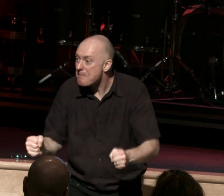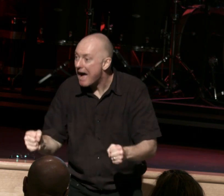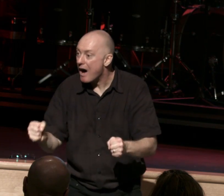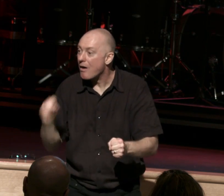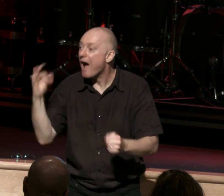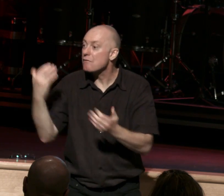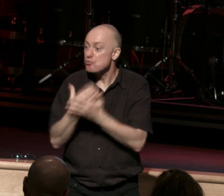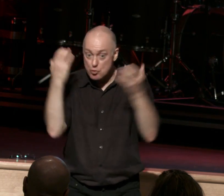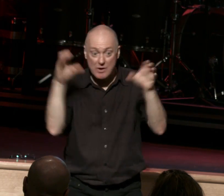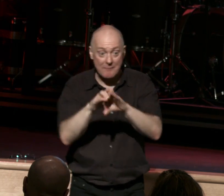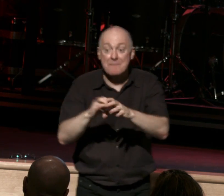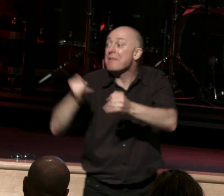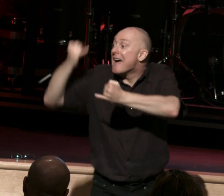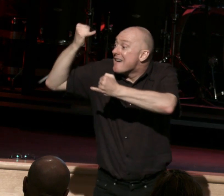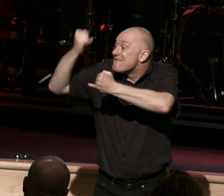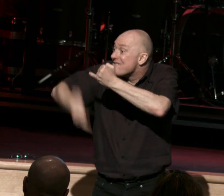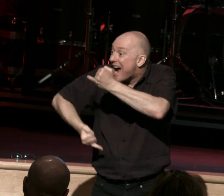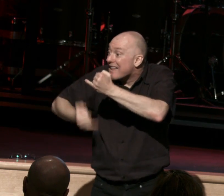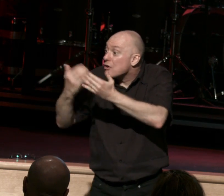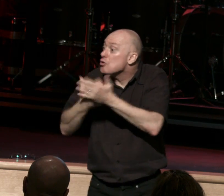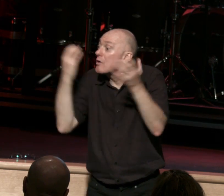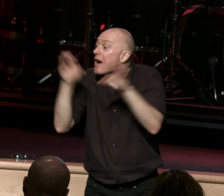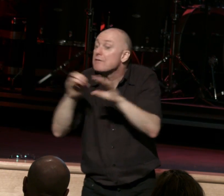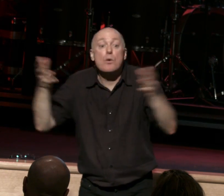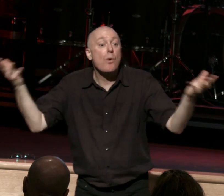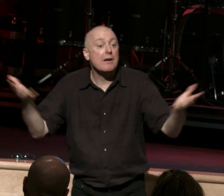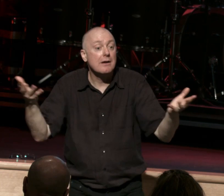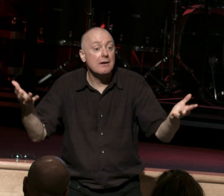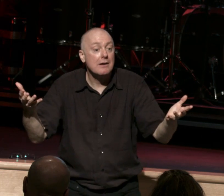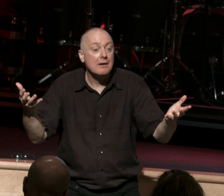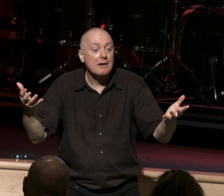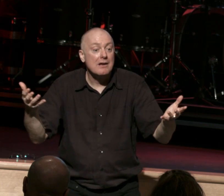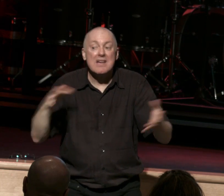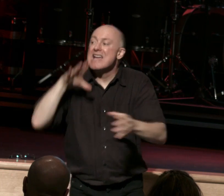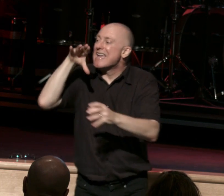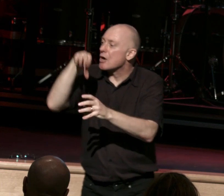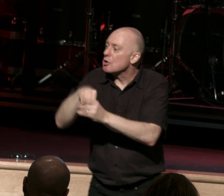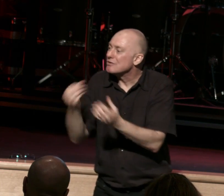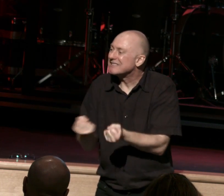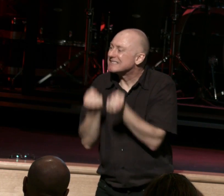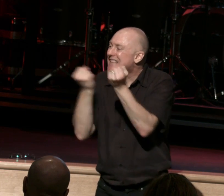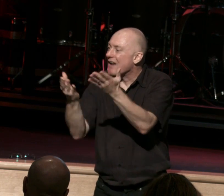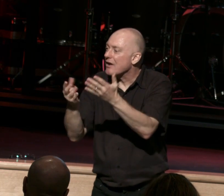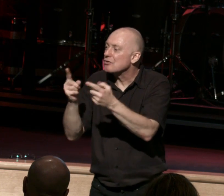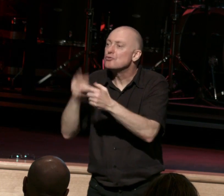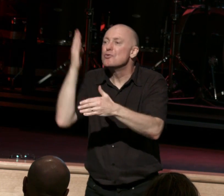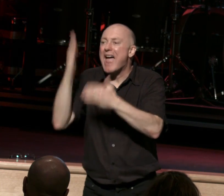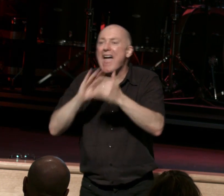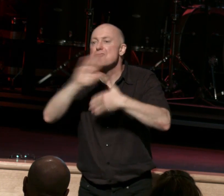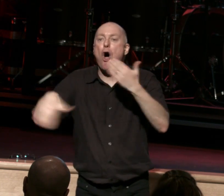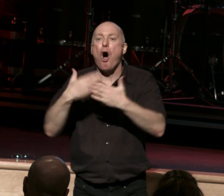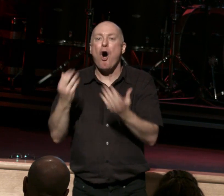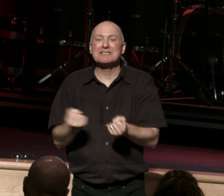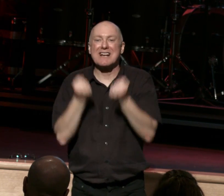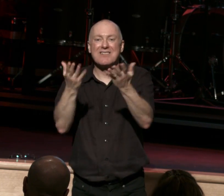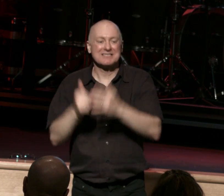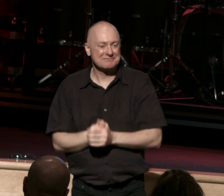This is the power of the new covenant. And finally, the new covenant does this. The new covenant includes the sacrifice to end